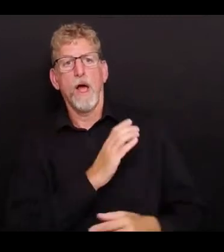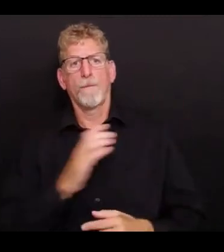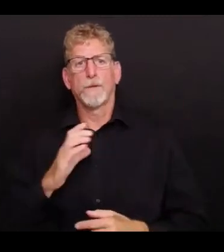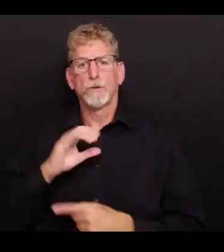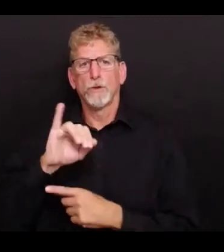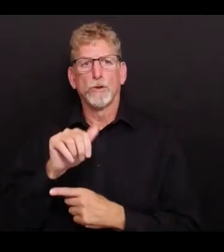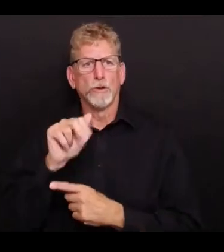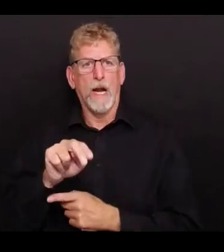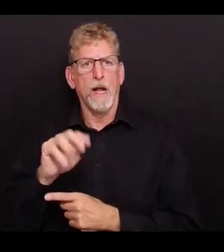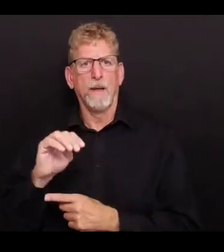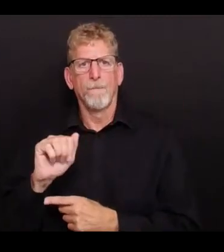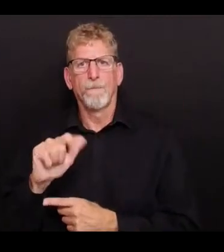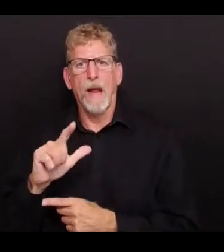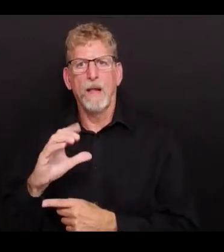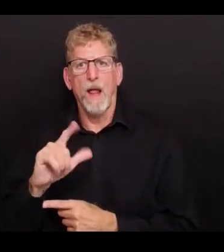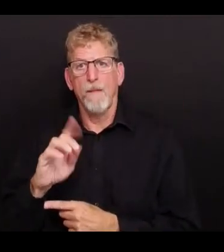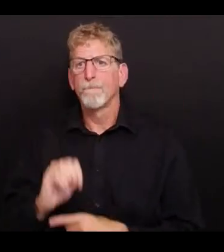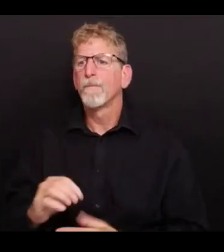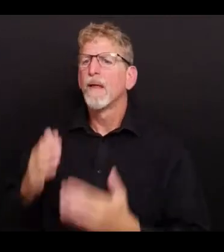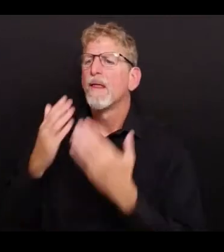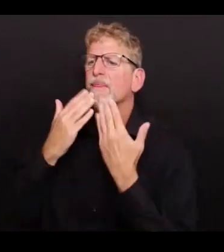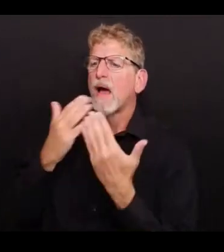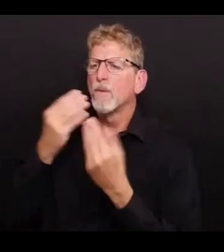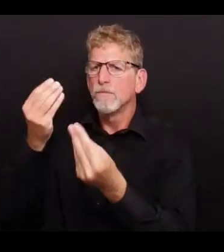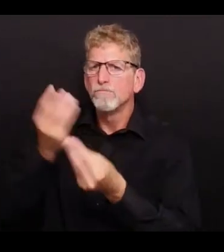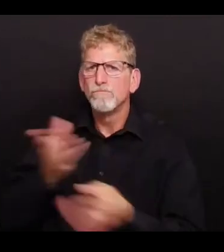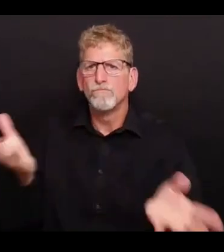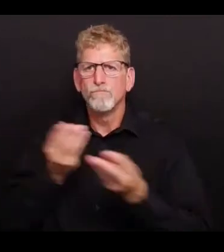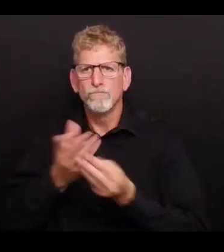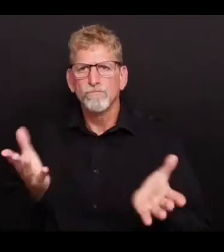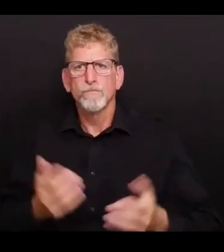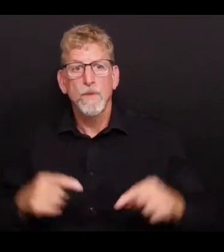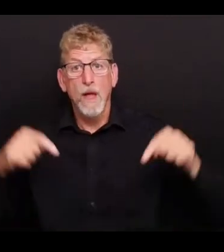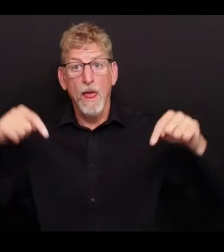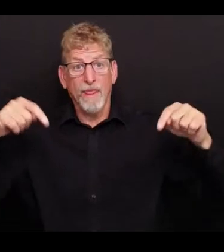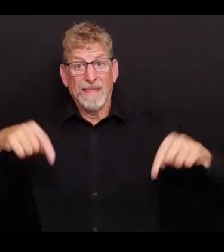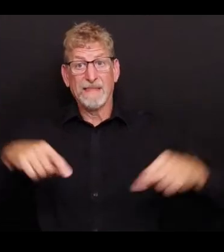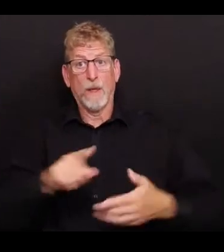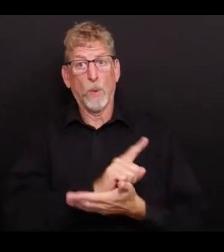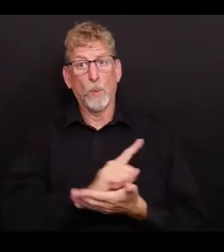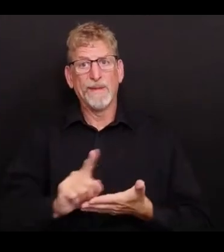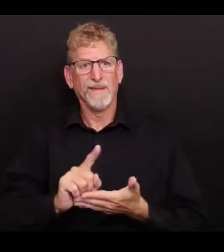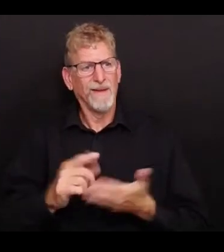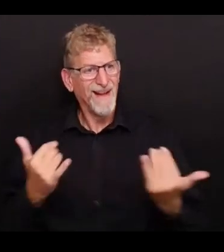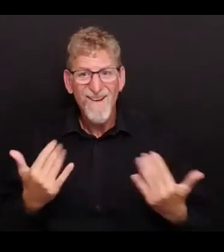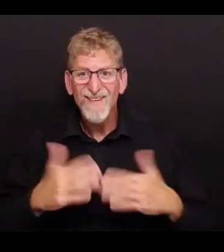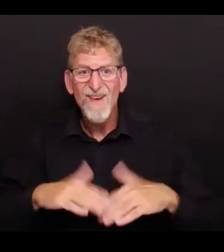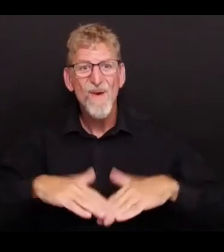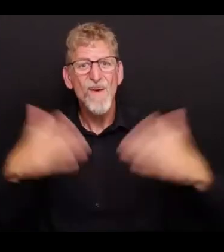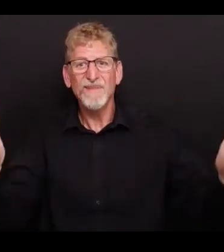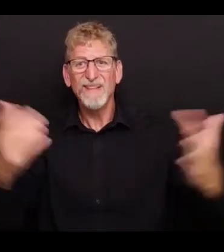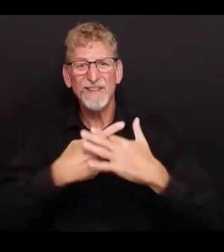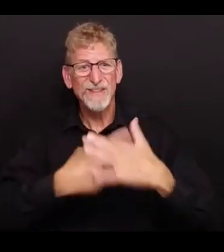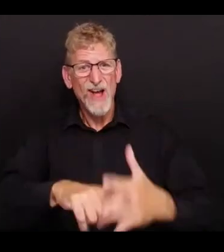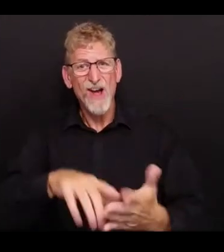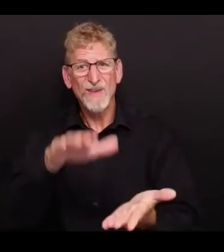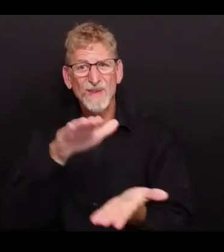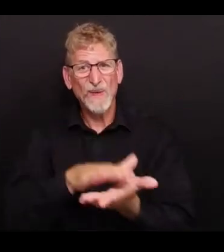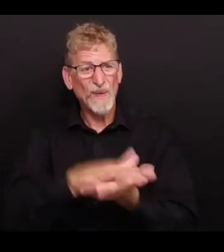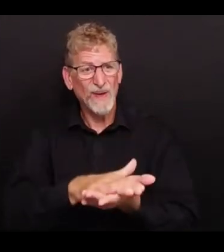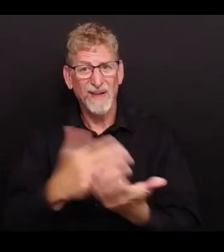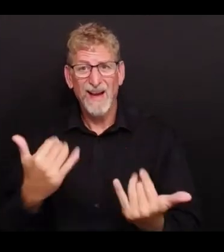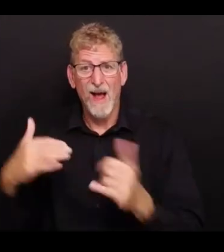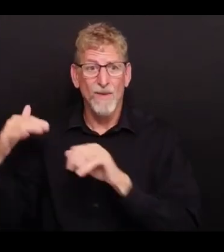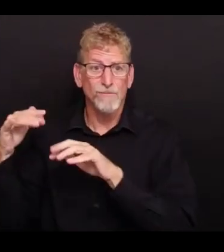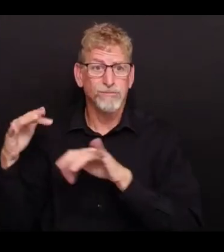Chamal. With this week marking the start of the school year for many of our kids, we're particularly appreciative to